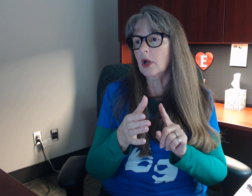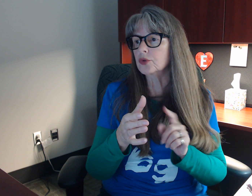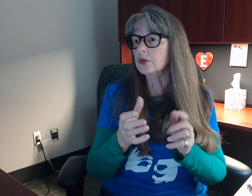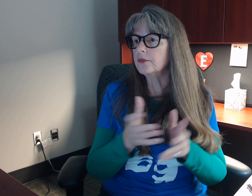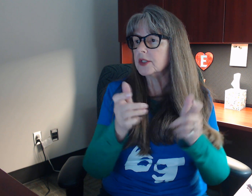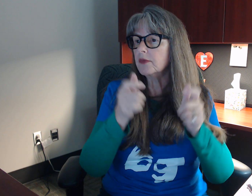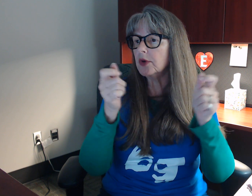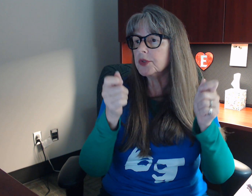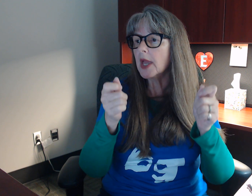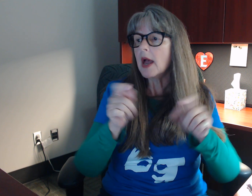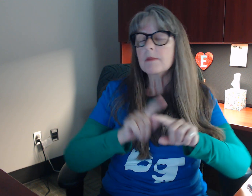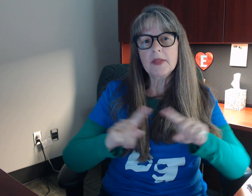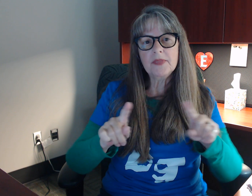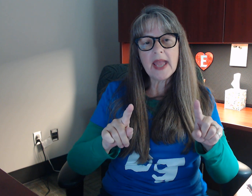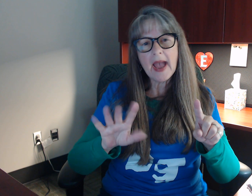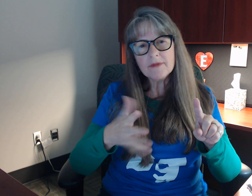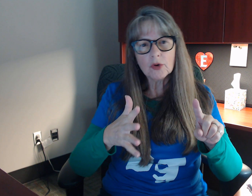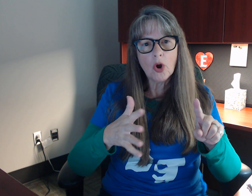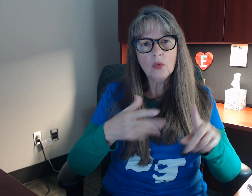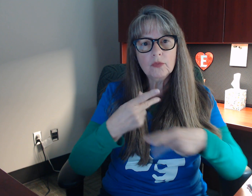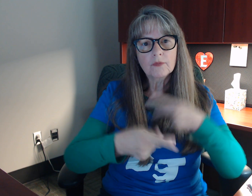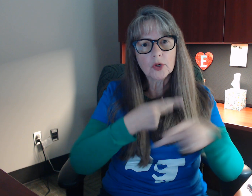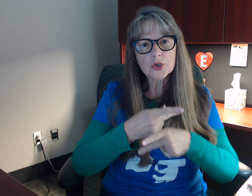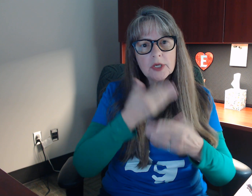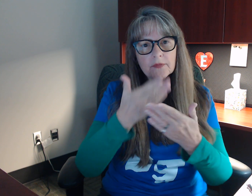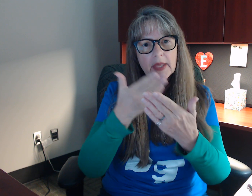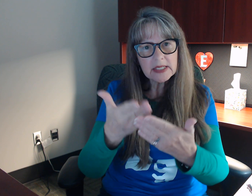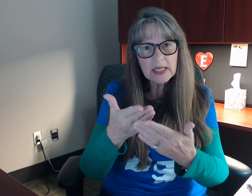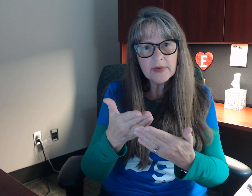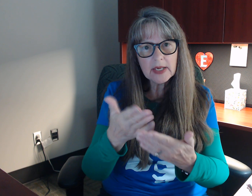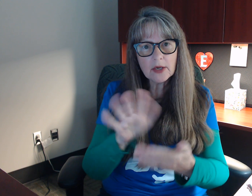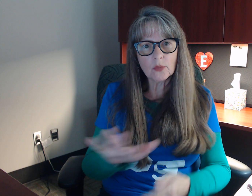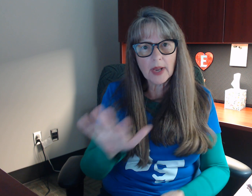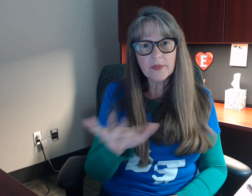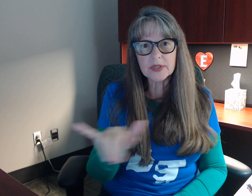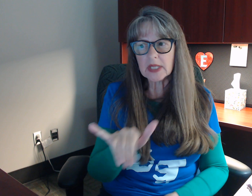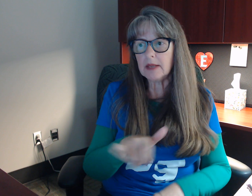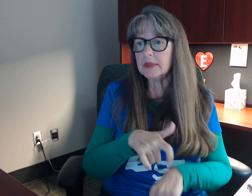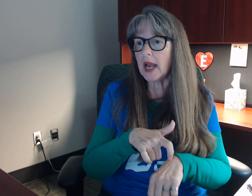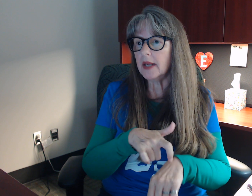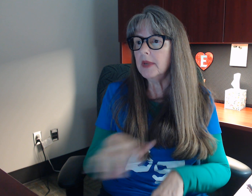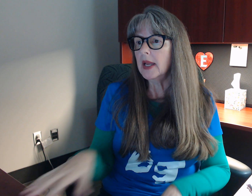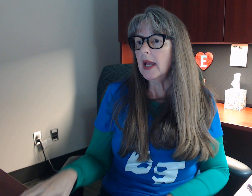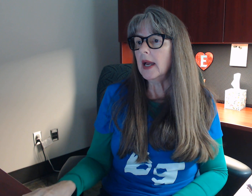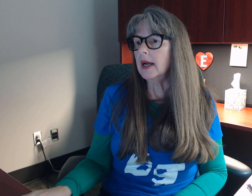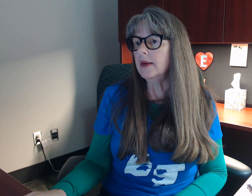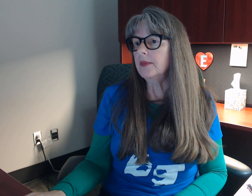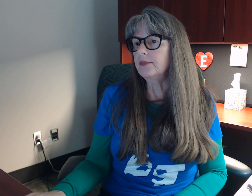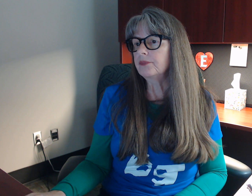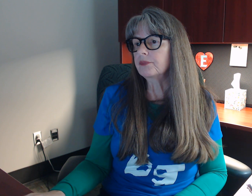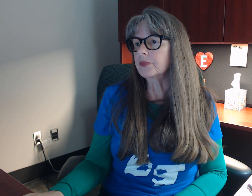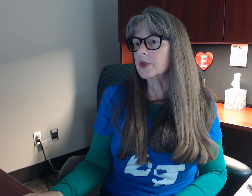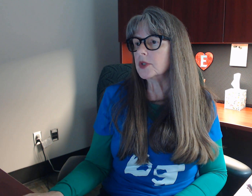cultural festivals, but they have their own version of Thanksgiving around the same time. Um,